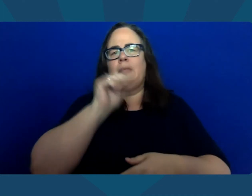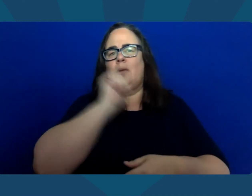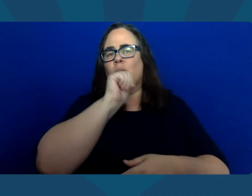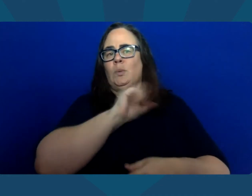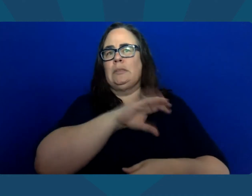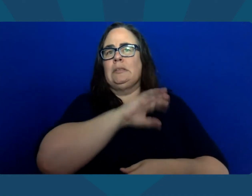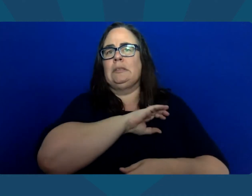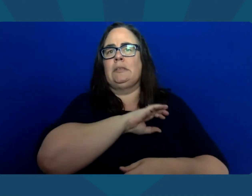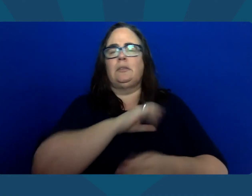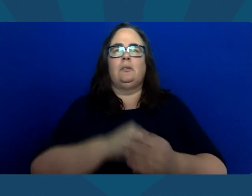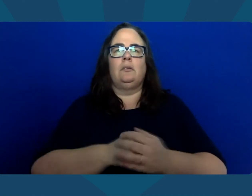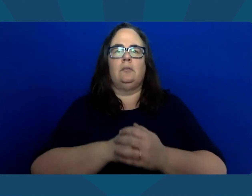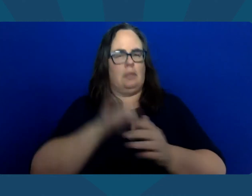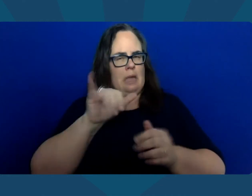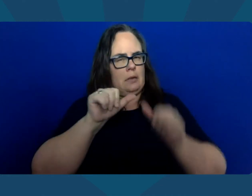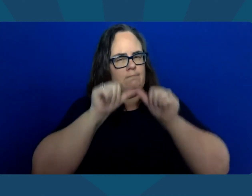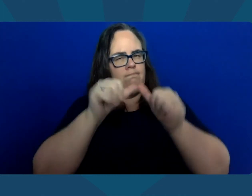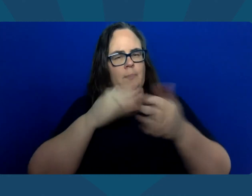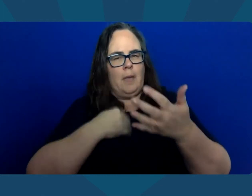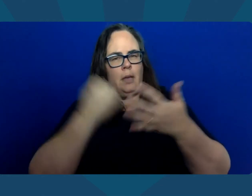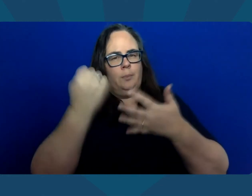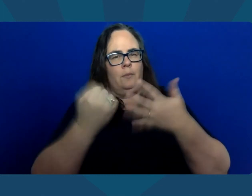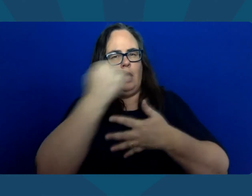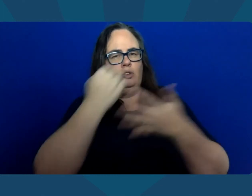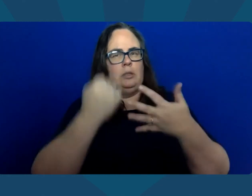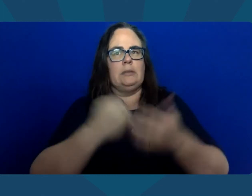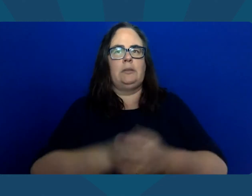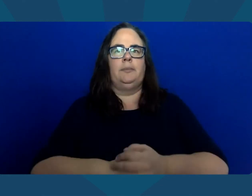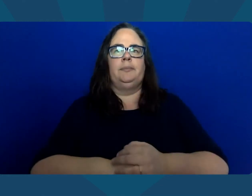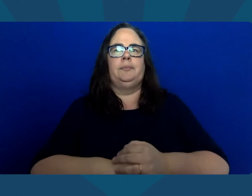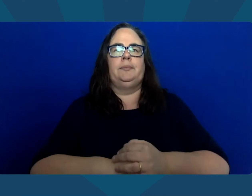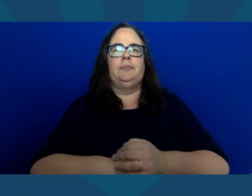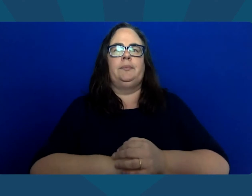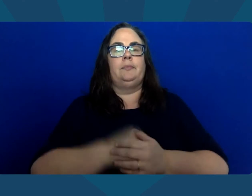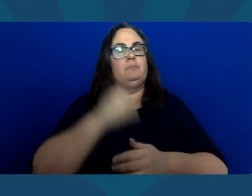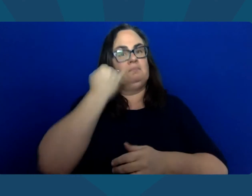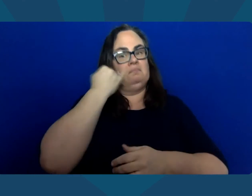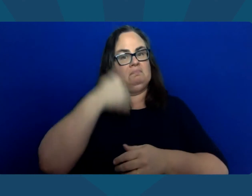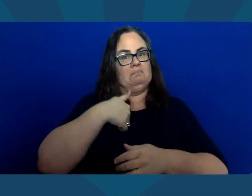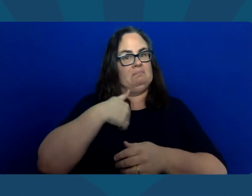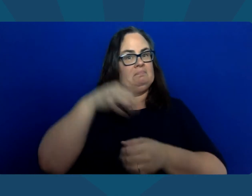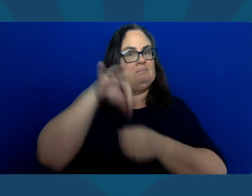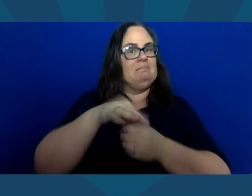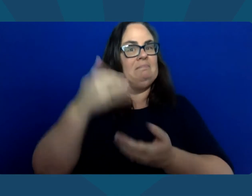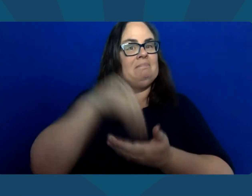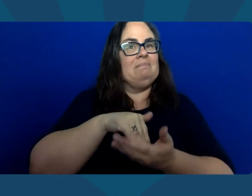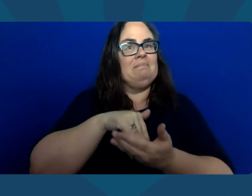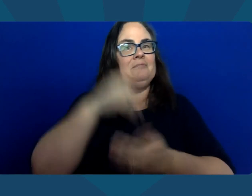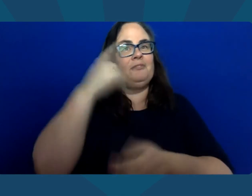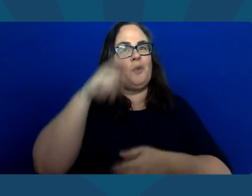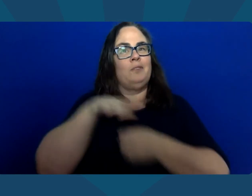all Arizona's citizens will continue to be my priorities should I be reelected to